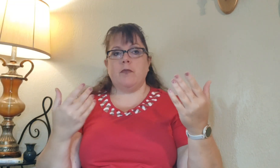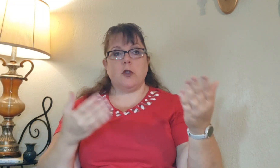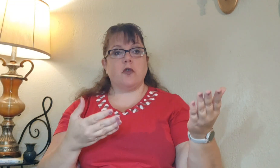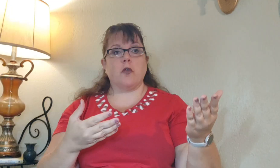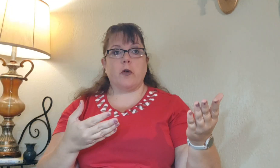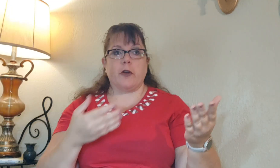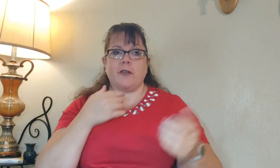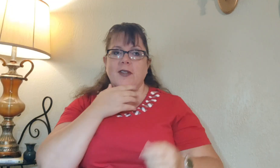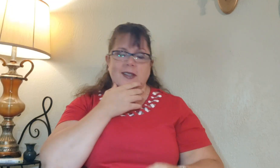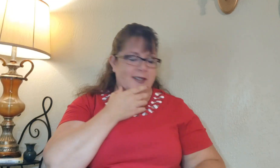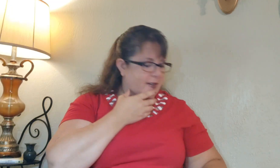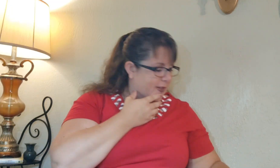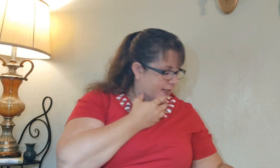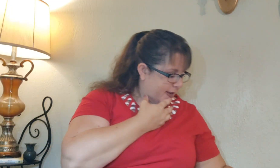the store, stuff like that.